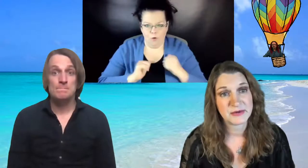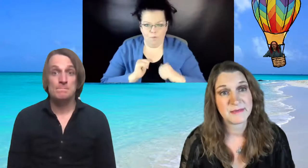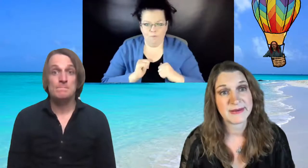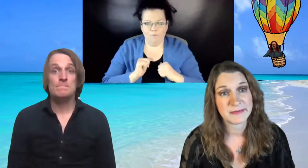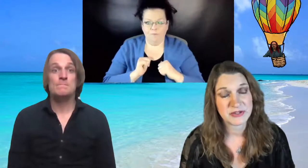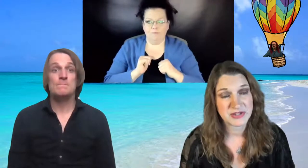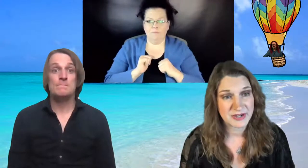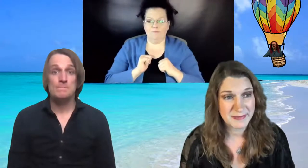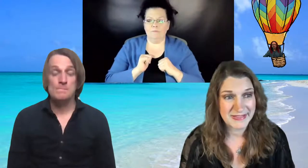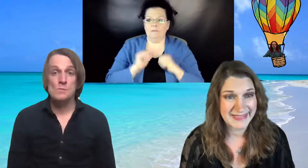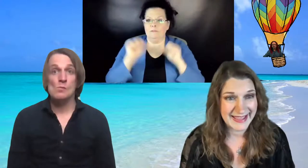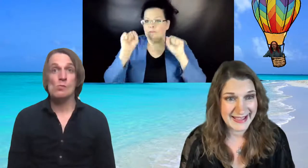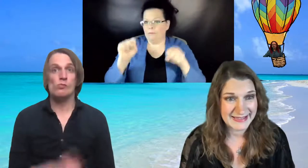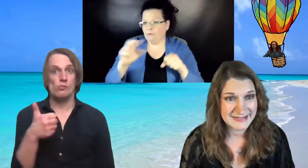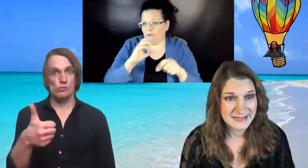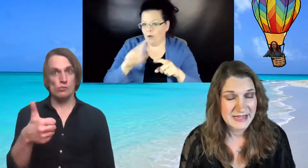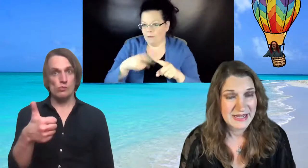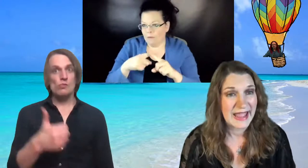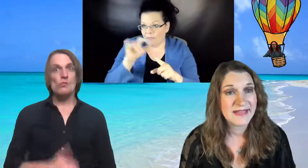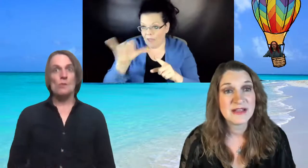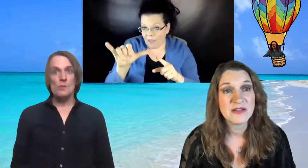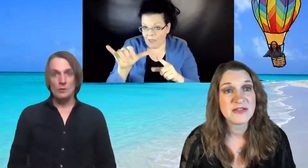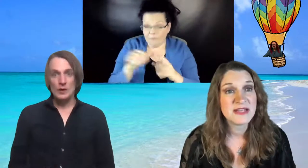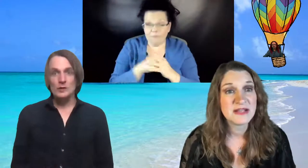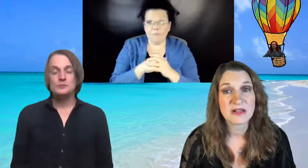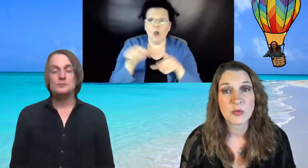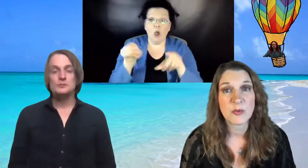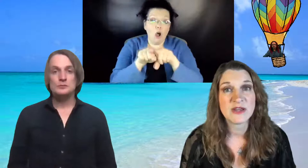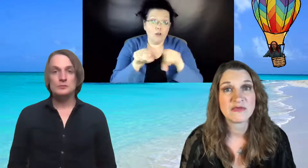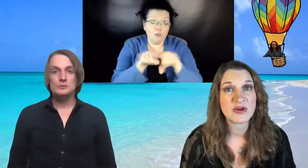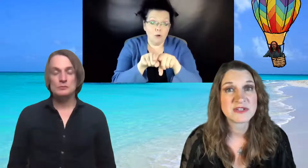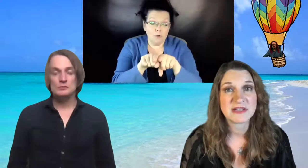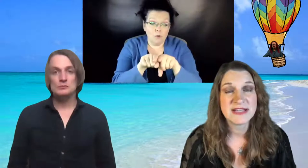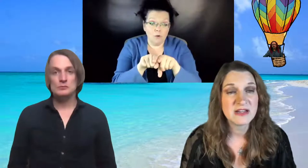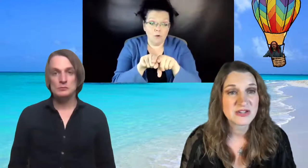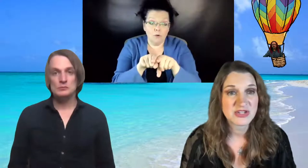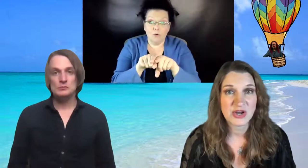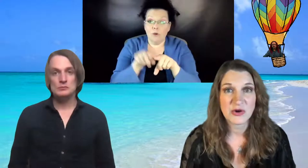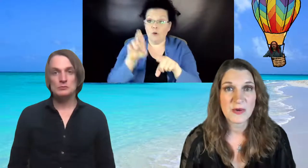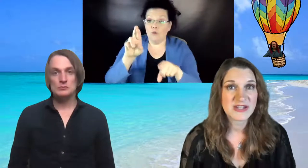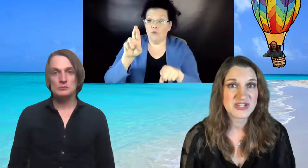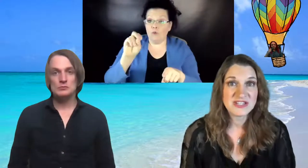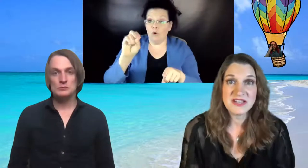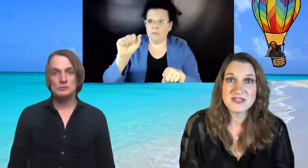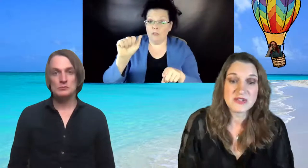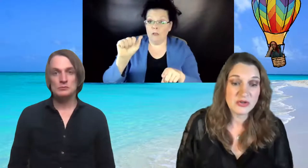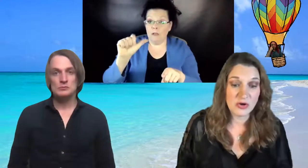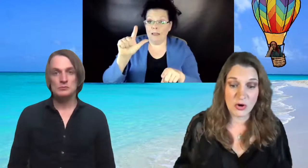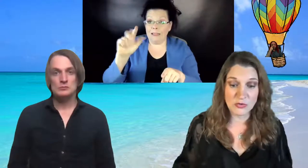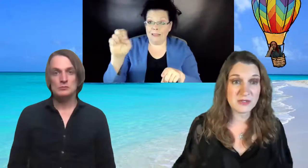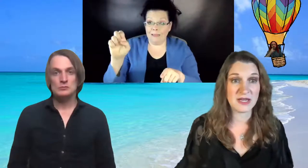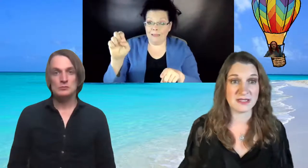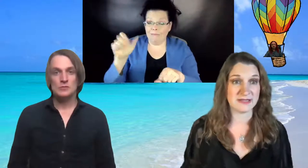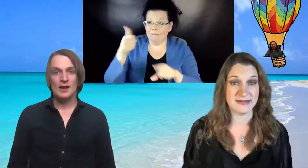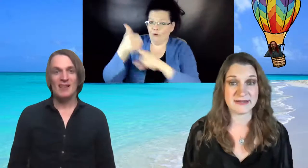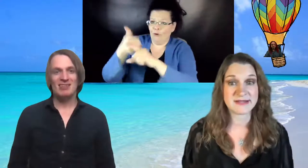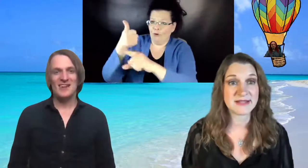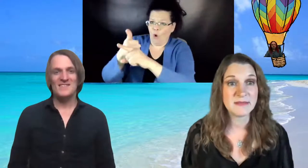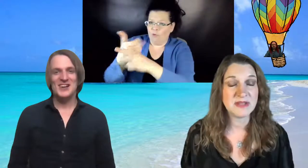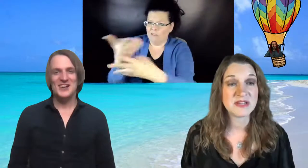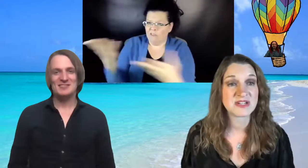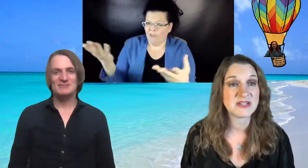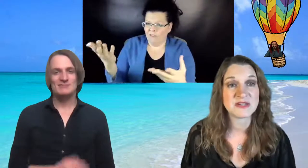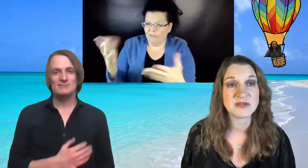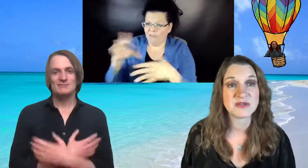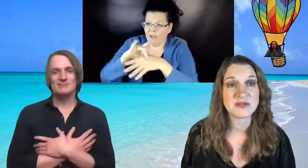So be able to talk about that. And the other thing, like, we had Rosalie on the show and she does her own content.